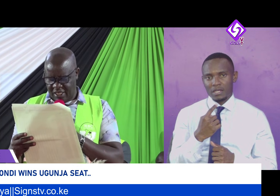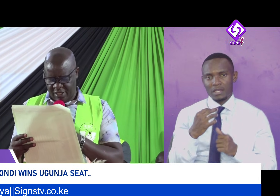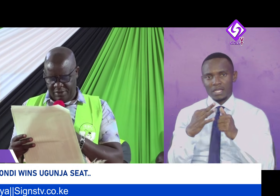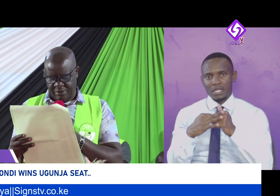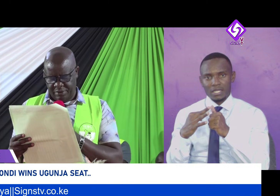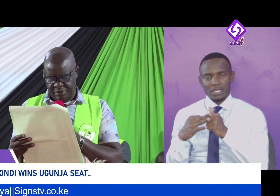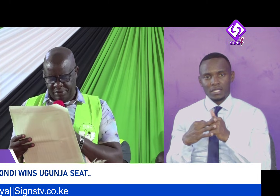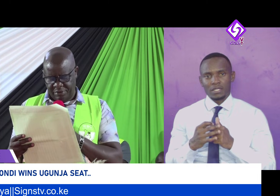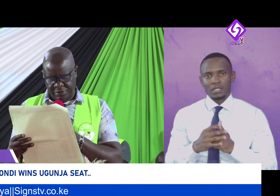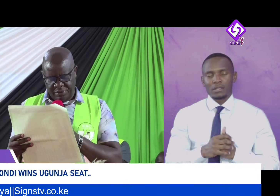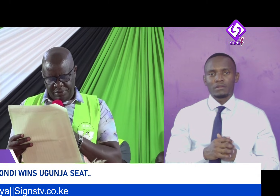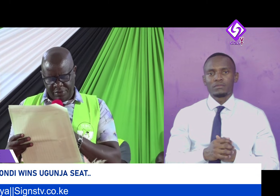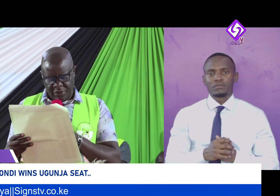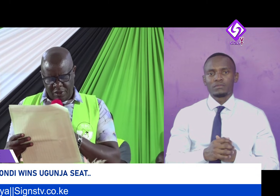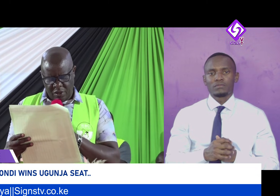188.